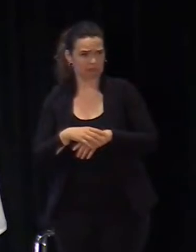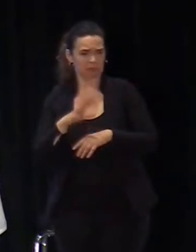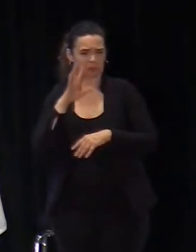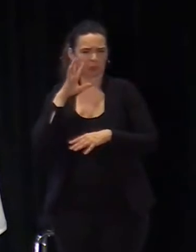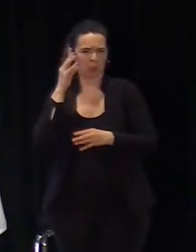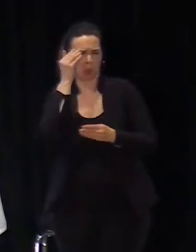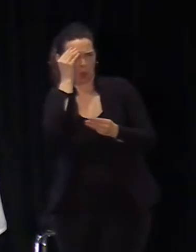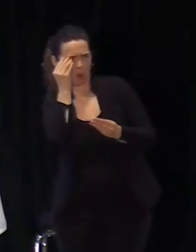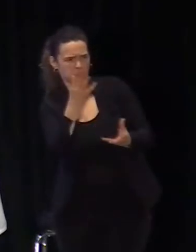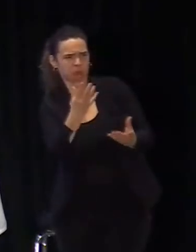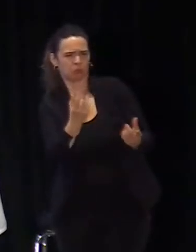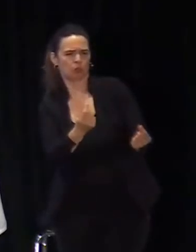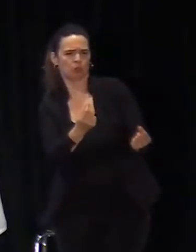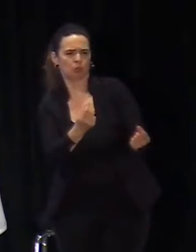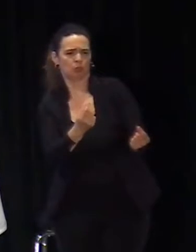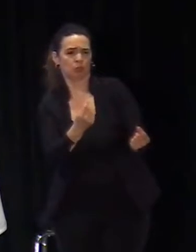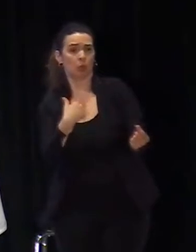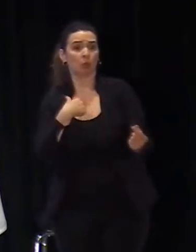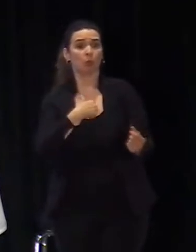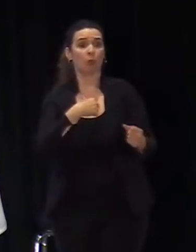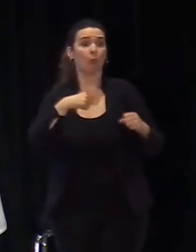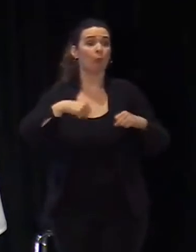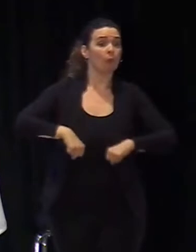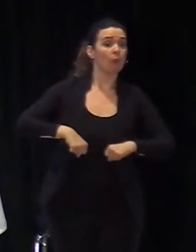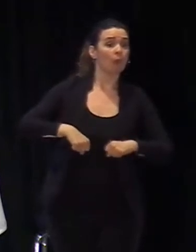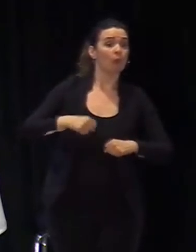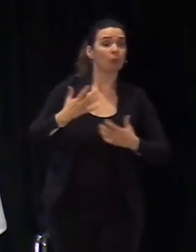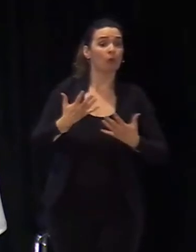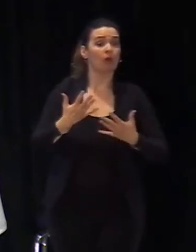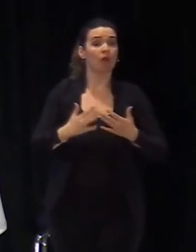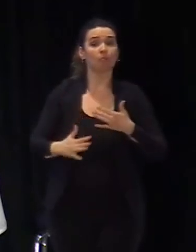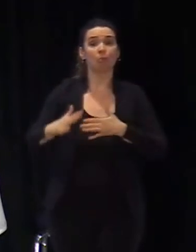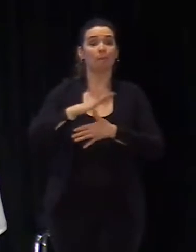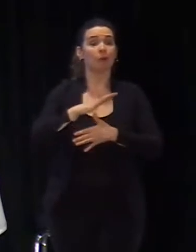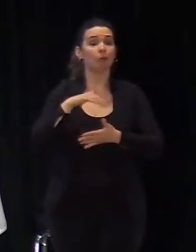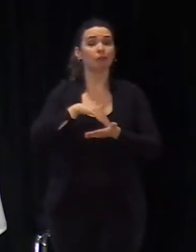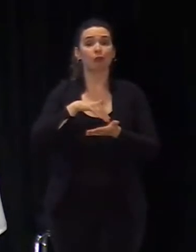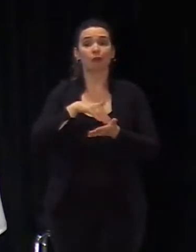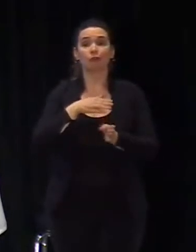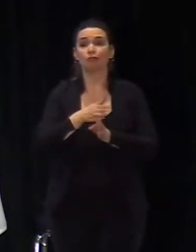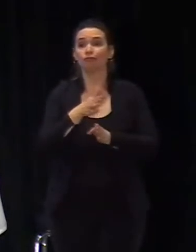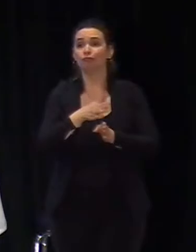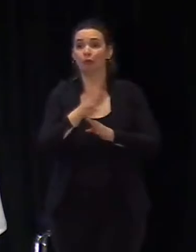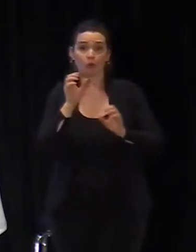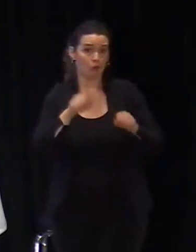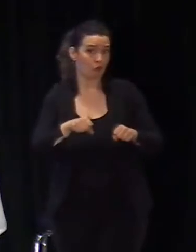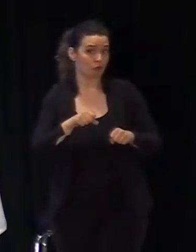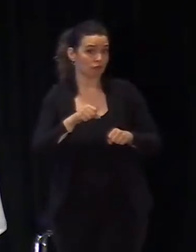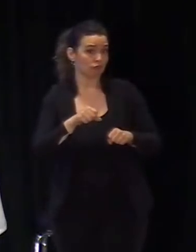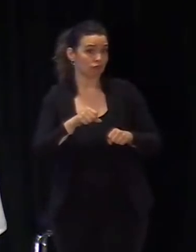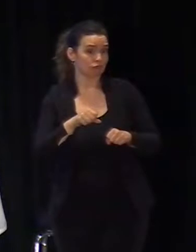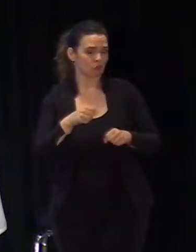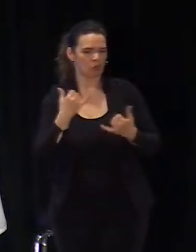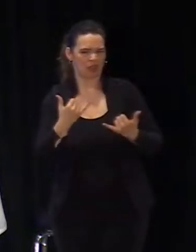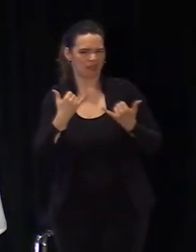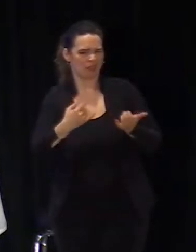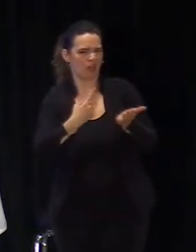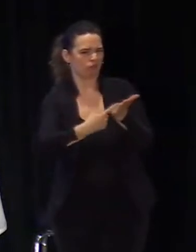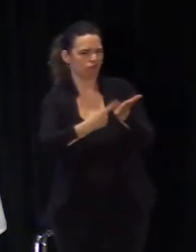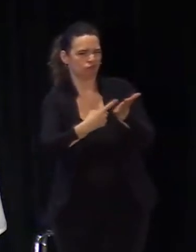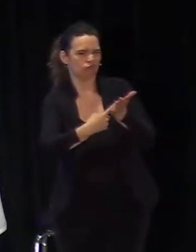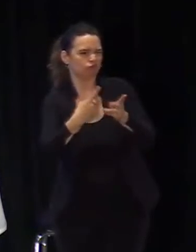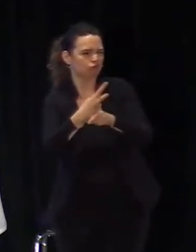care doctors as in this process. We're ironing out those details based off of what we think we're going to